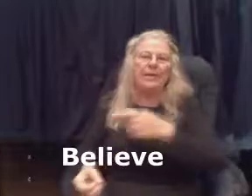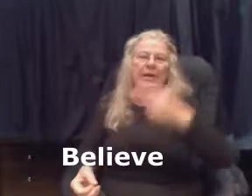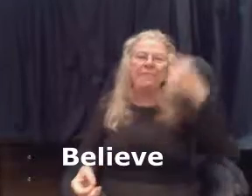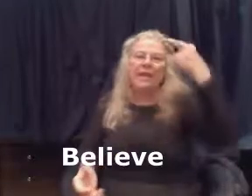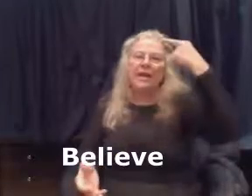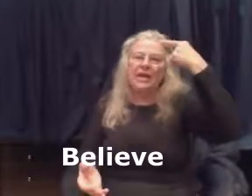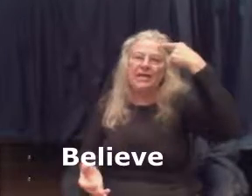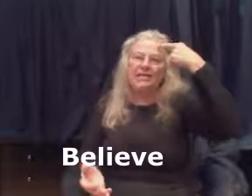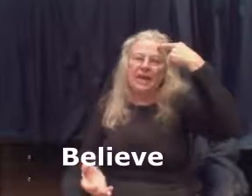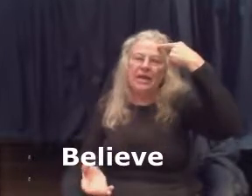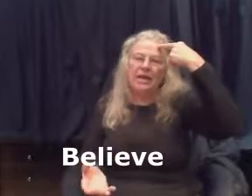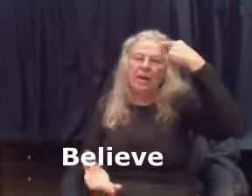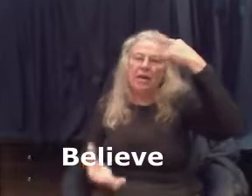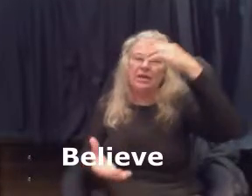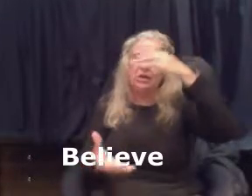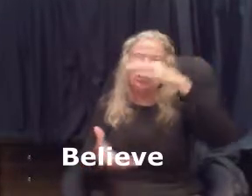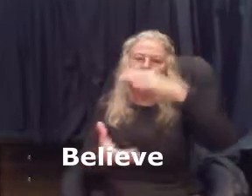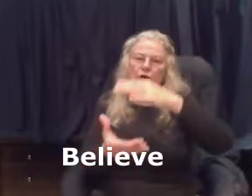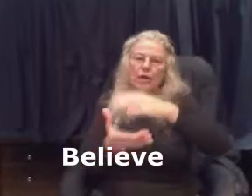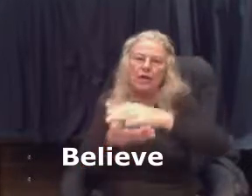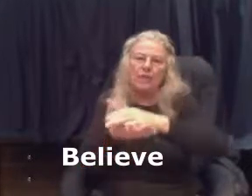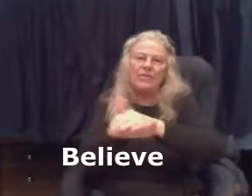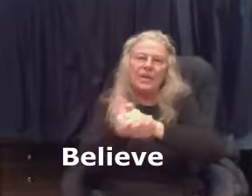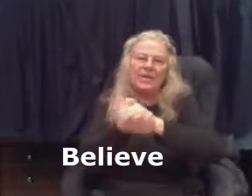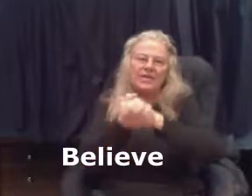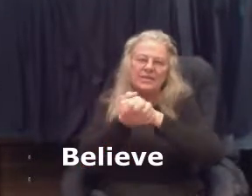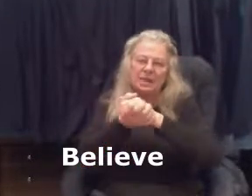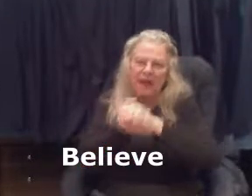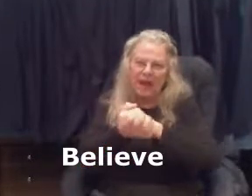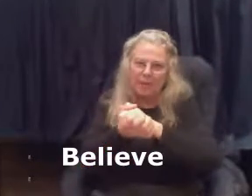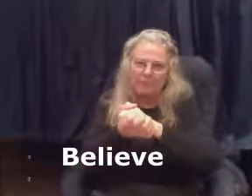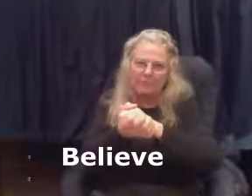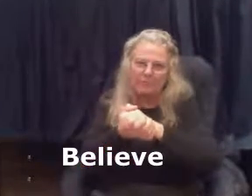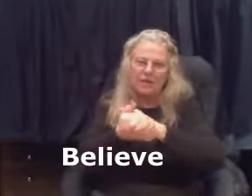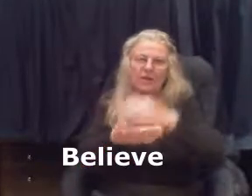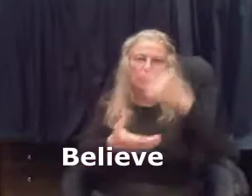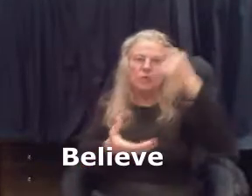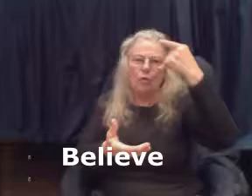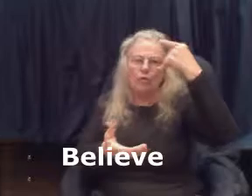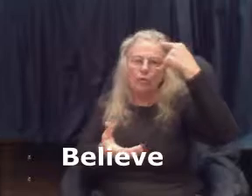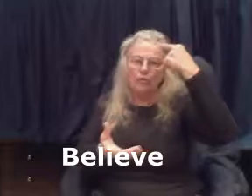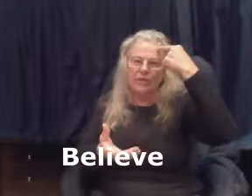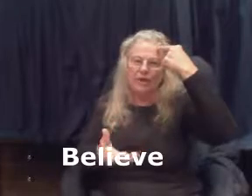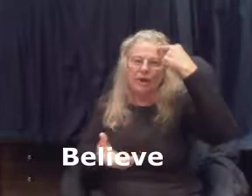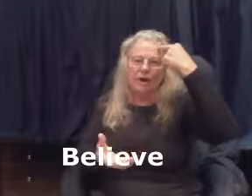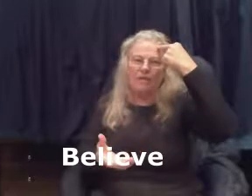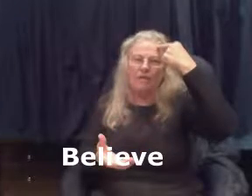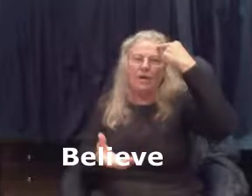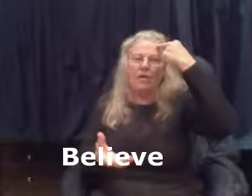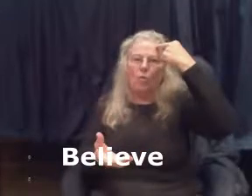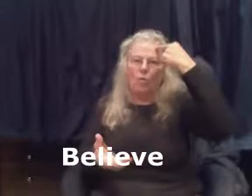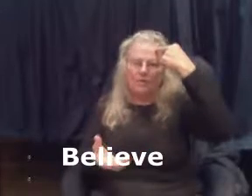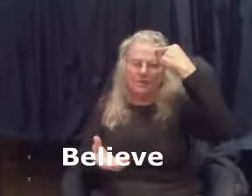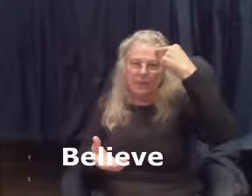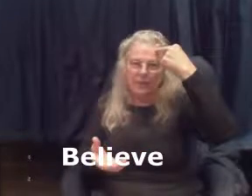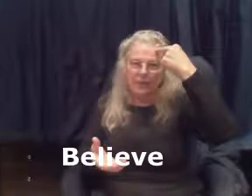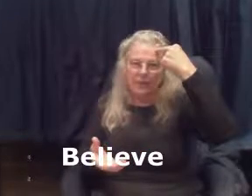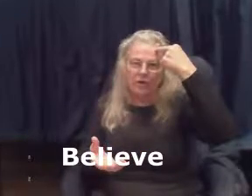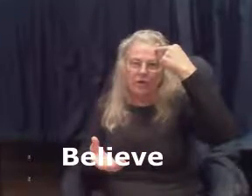Believe is a knowledge word that is kept. So you think of what's up here in your